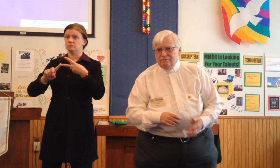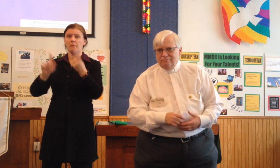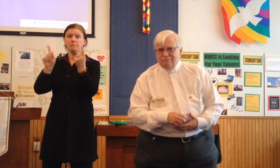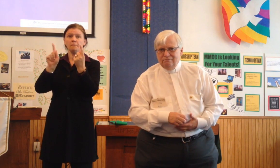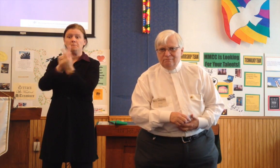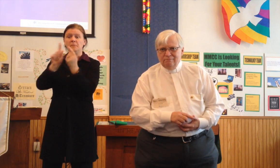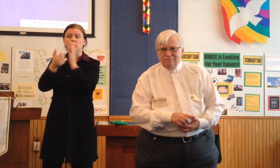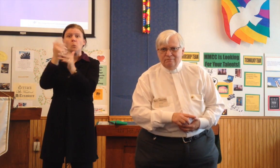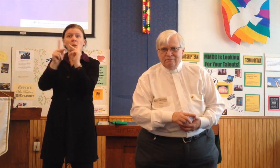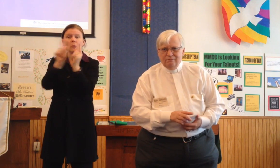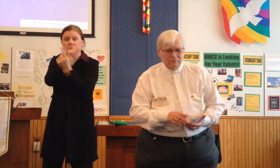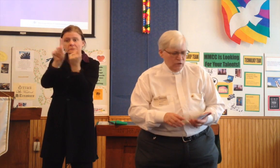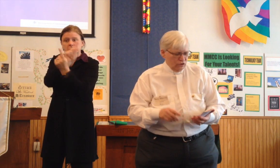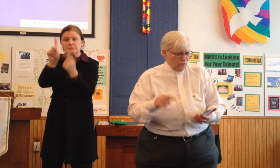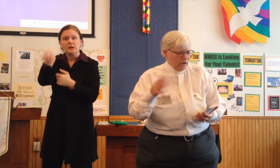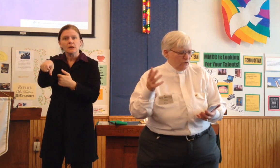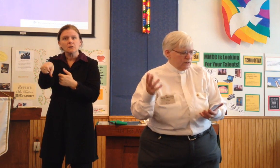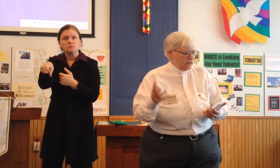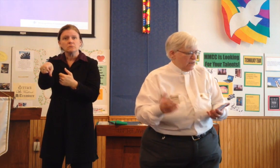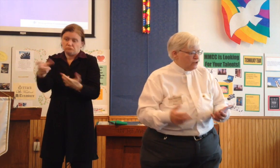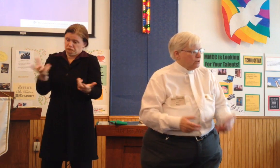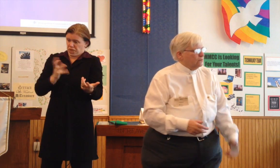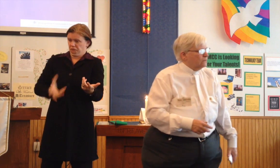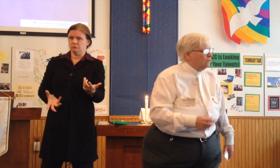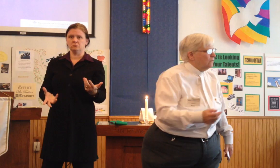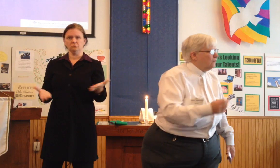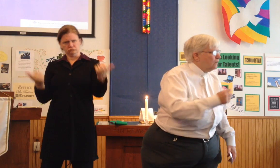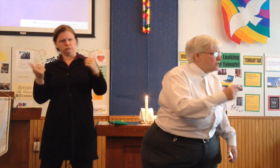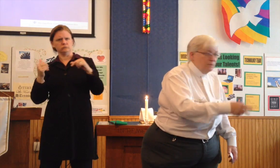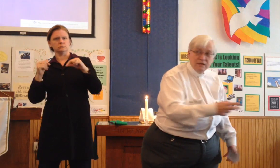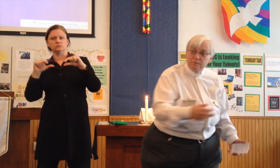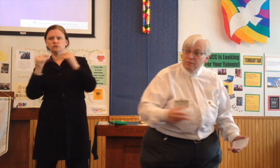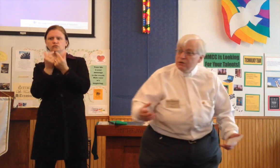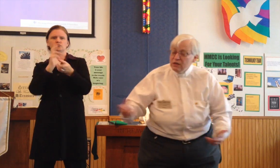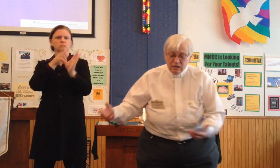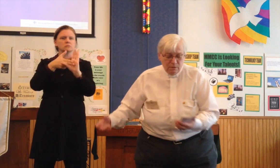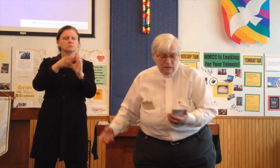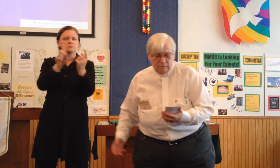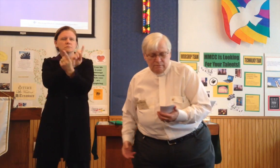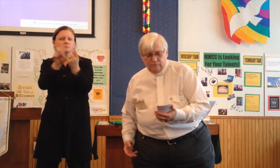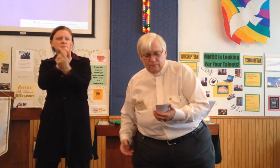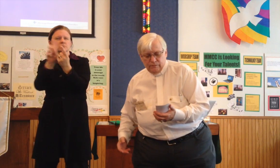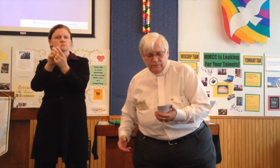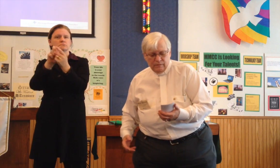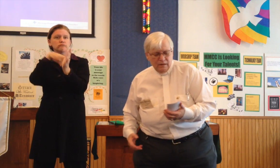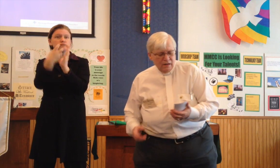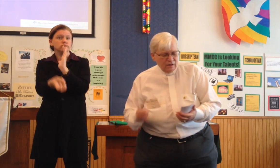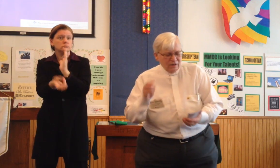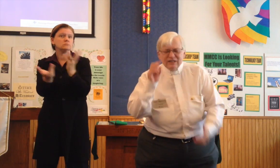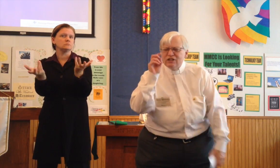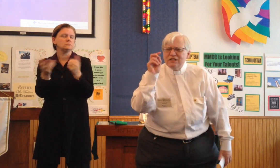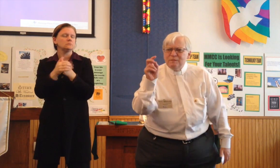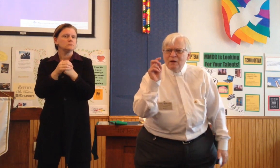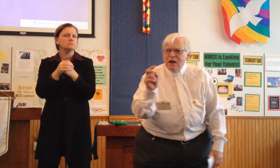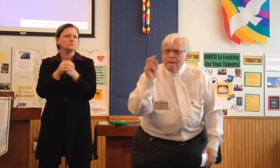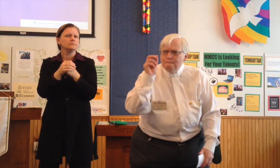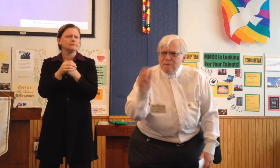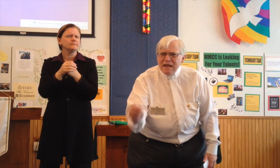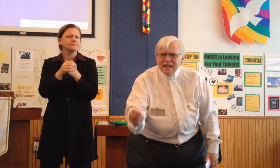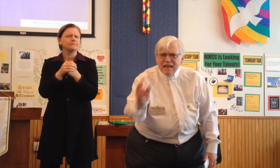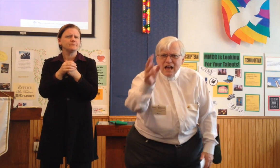contacts? Join an organization to meet the people you need to meet. It's